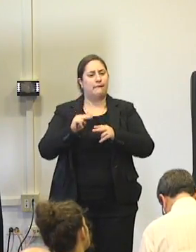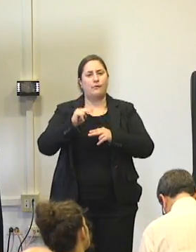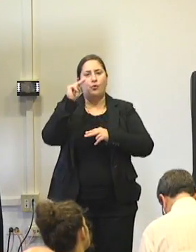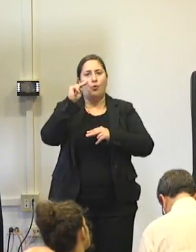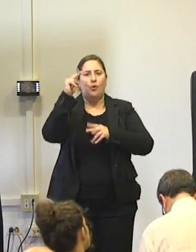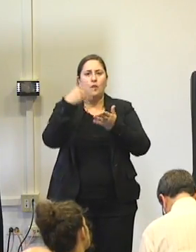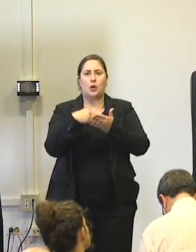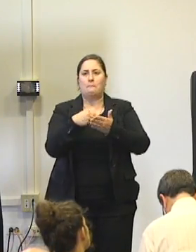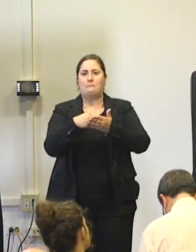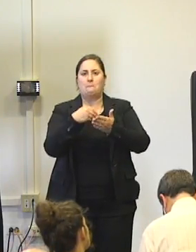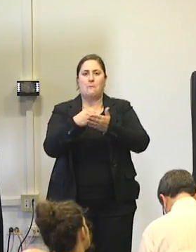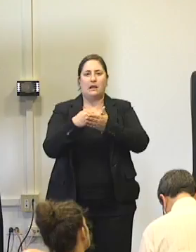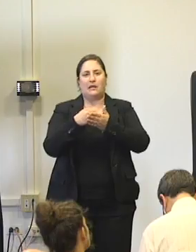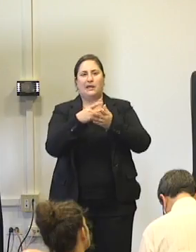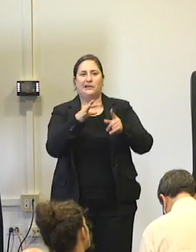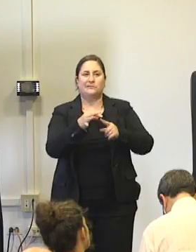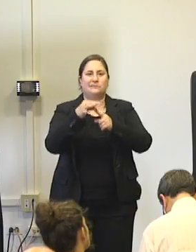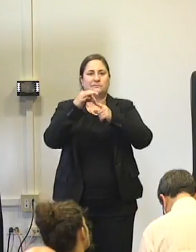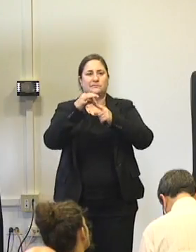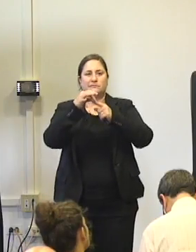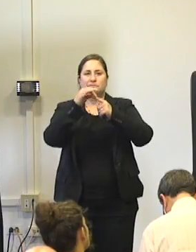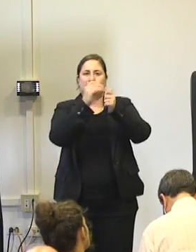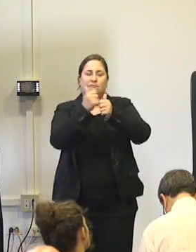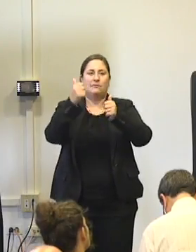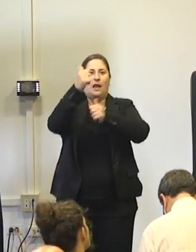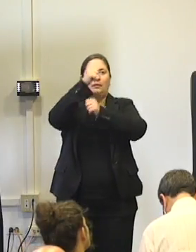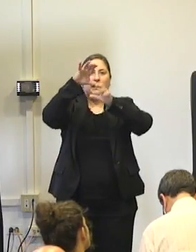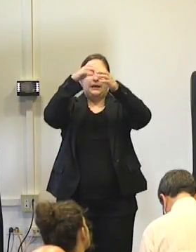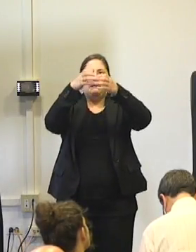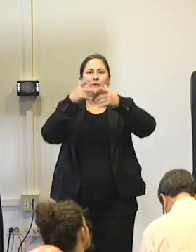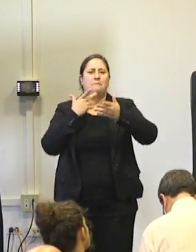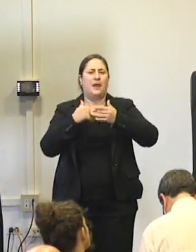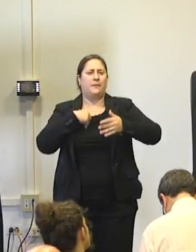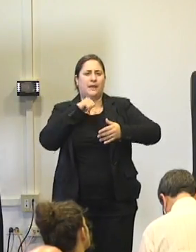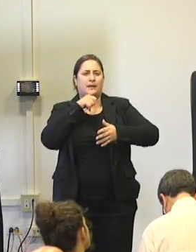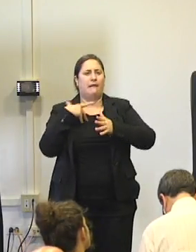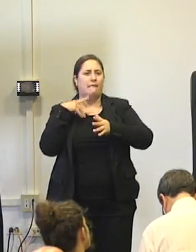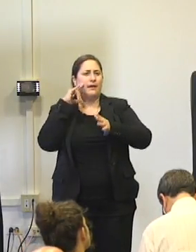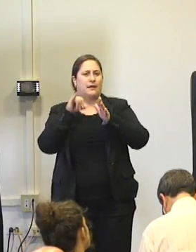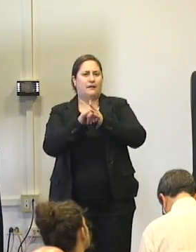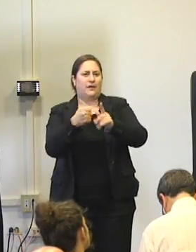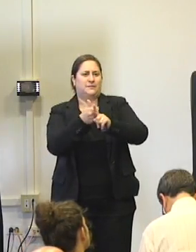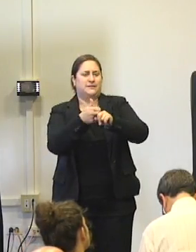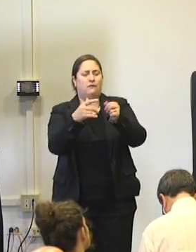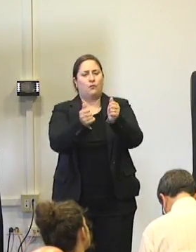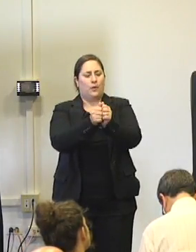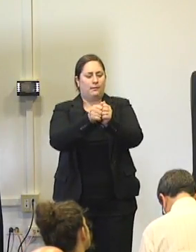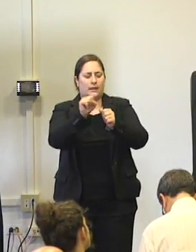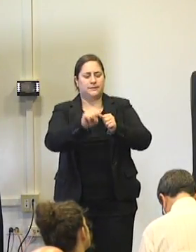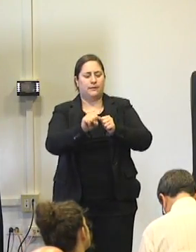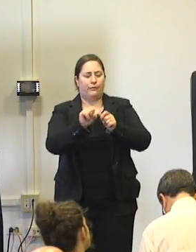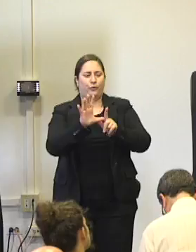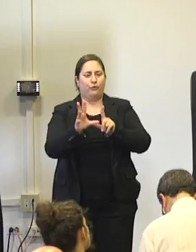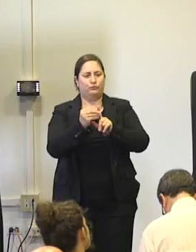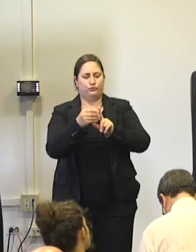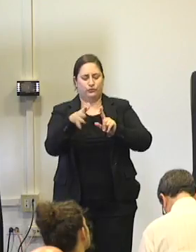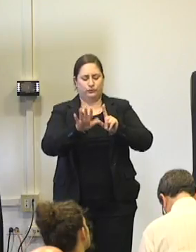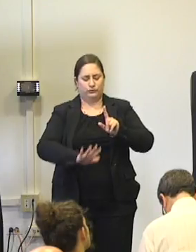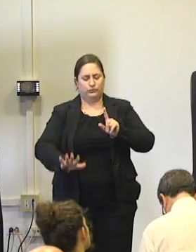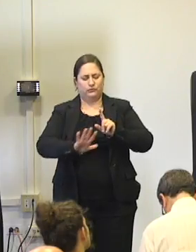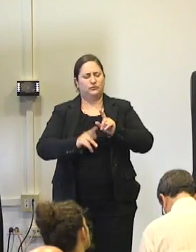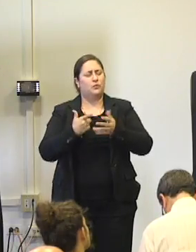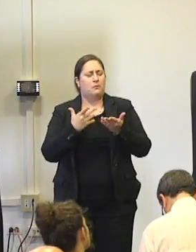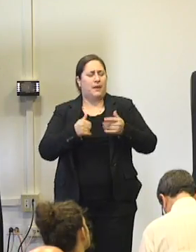Northern moneyed elite who might not otherwise sort of identify with Southern culture. So, you know, at some point